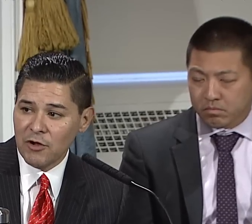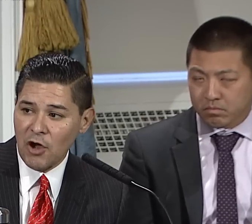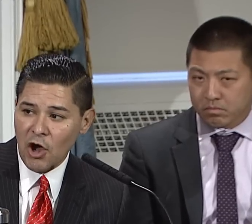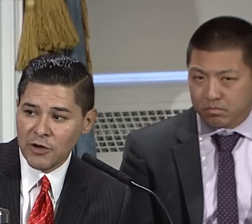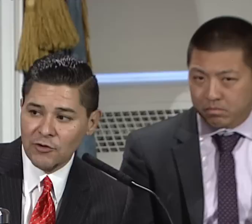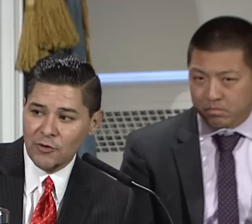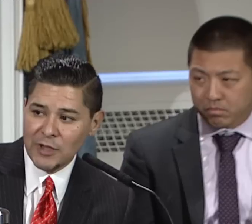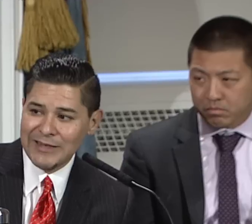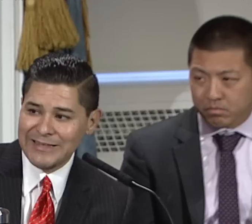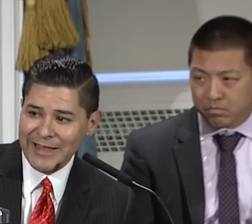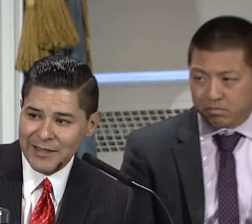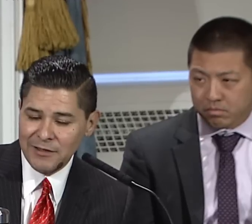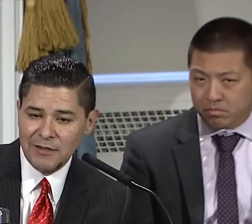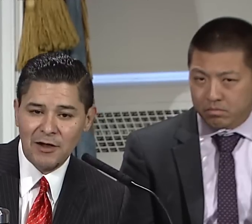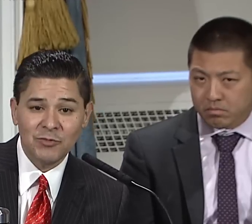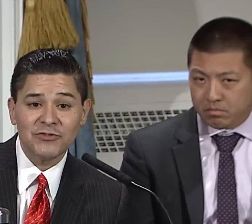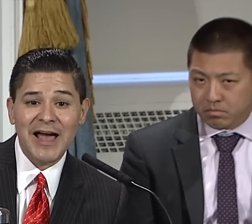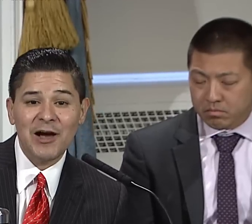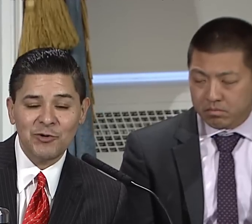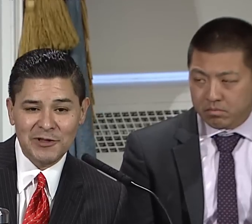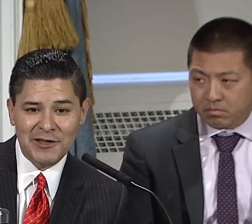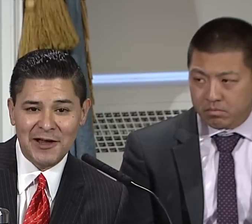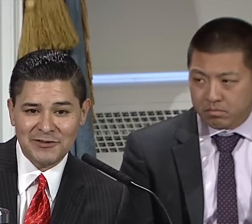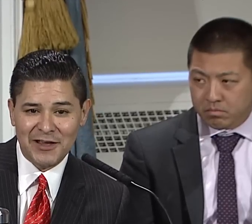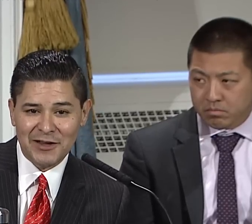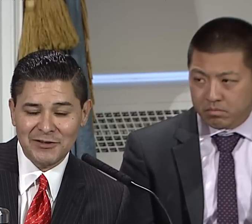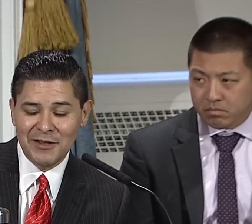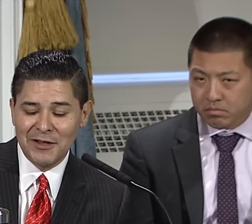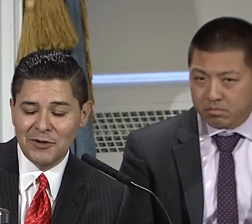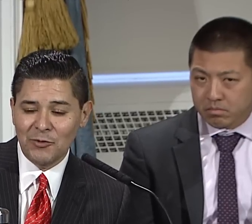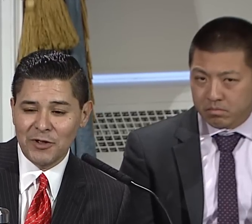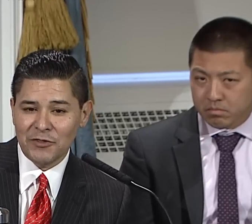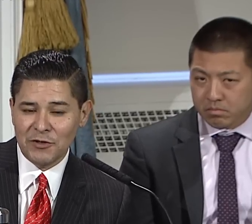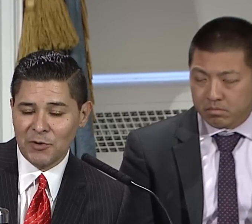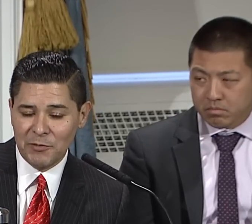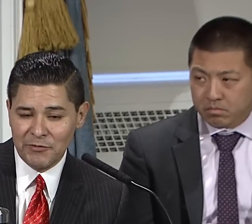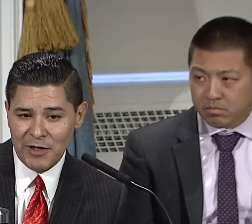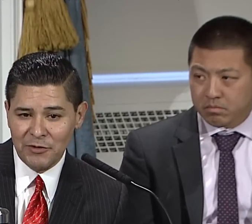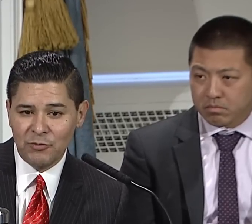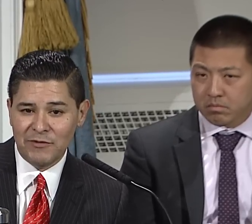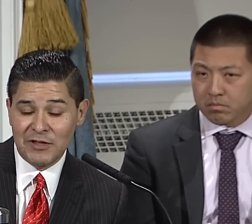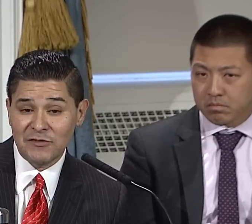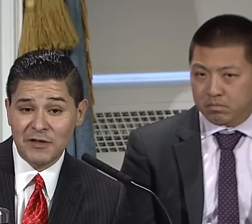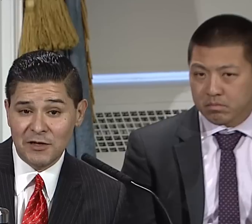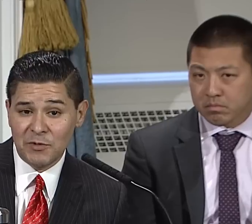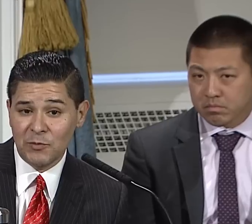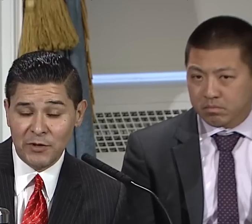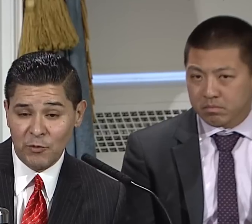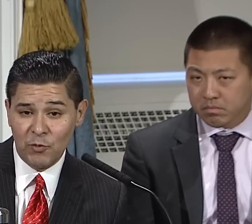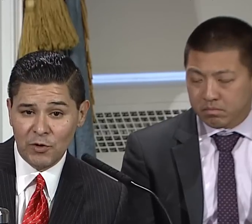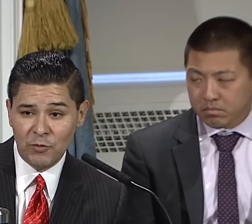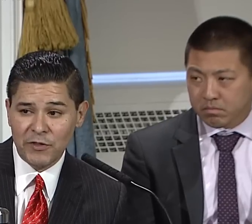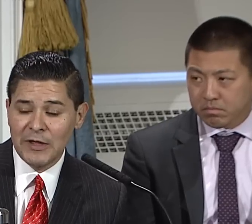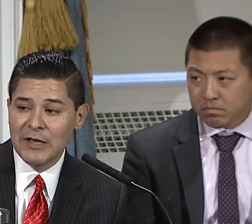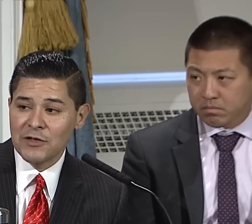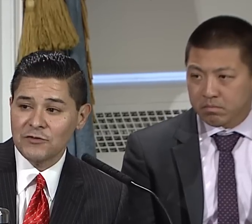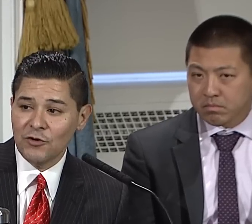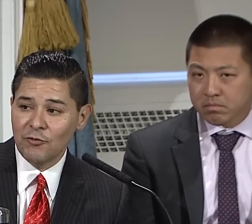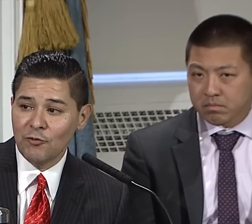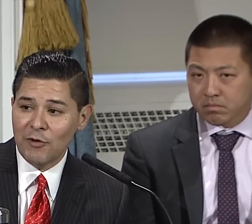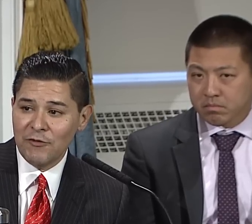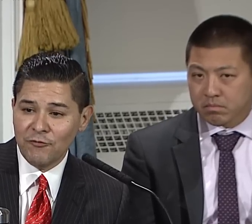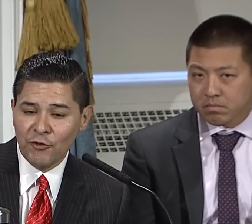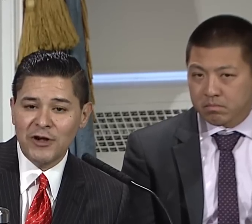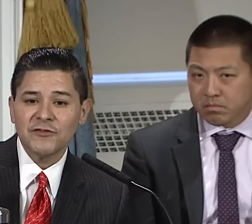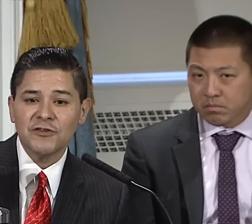have ongoing, daily, almost hourly contact with the Department of Health. We have designated people that we work with.